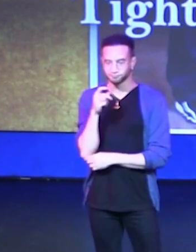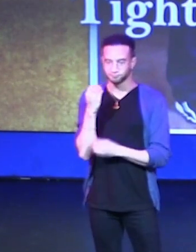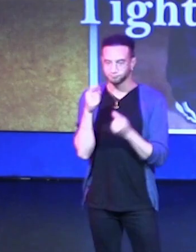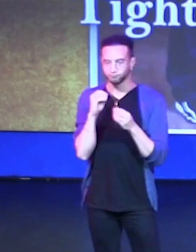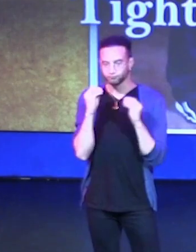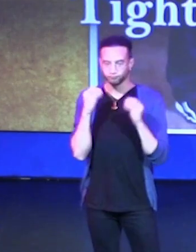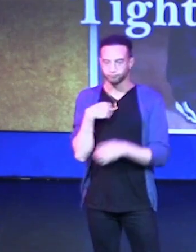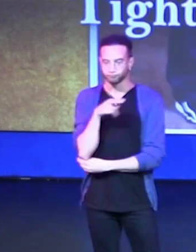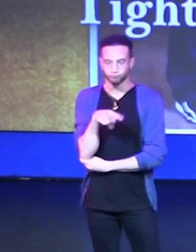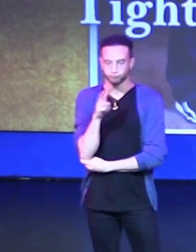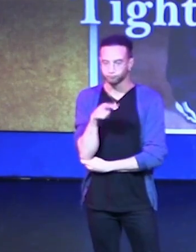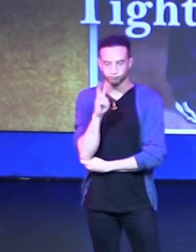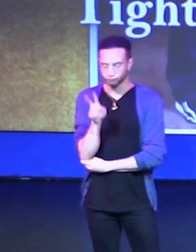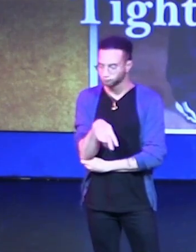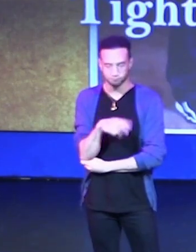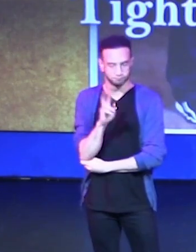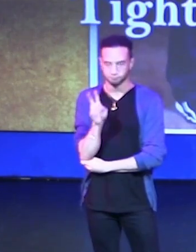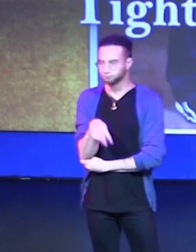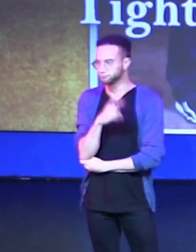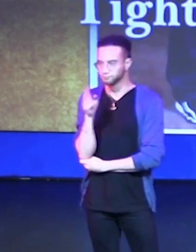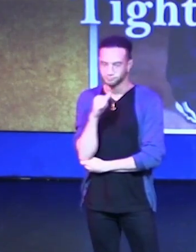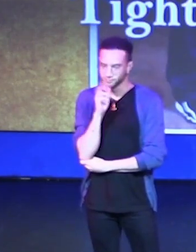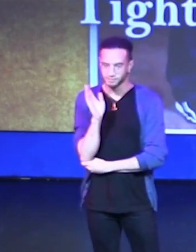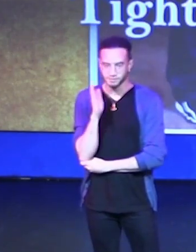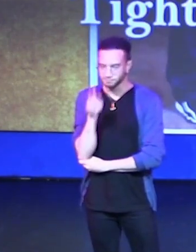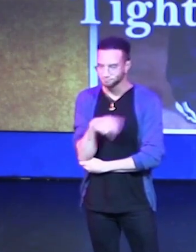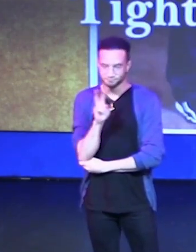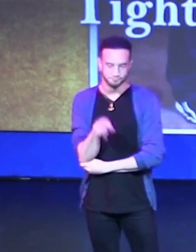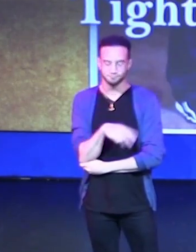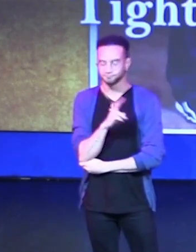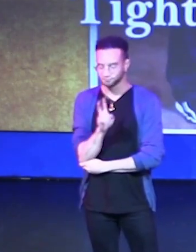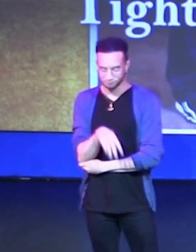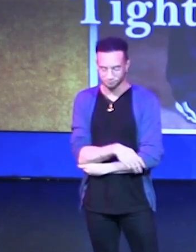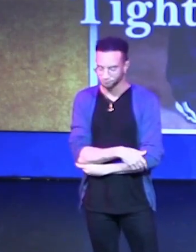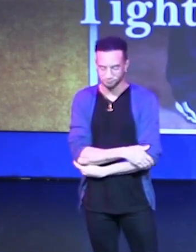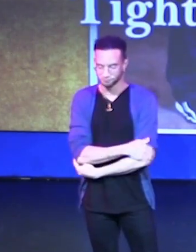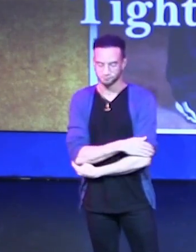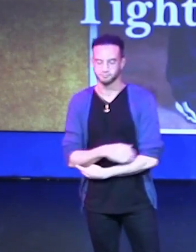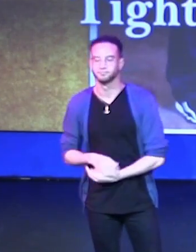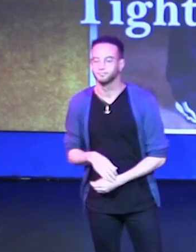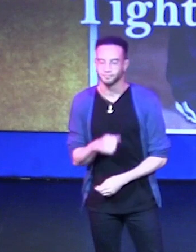As I would stay in the classroom, I wouldn't understand a thing, and I wouldn't pay attention much as well.